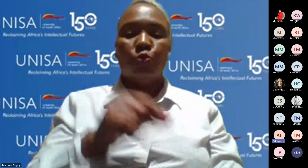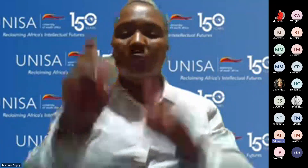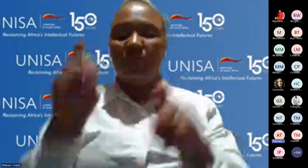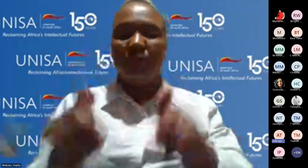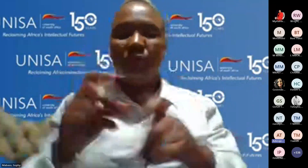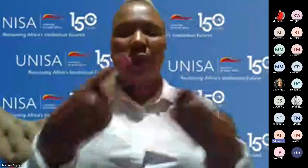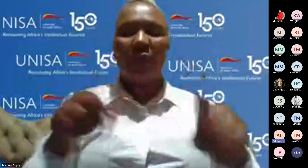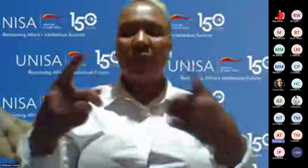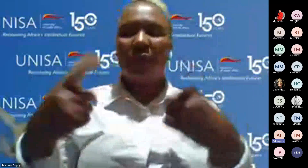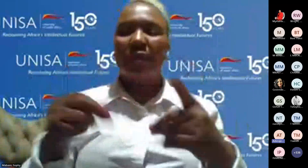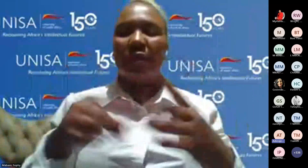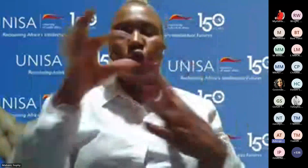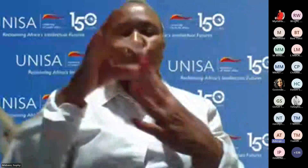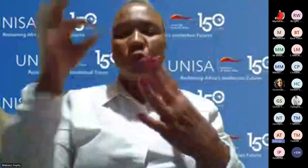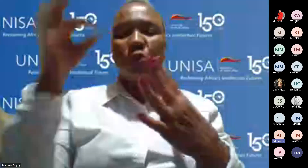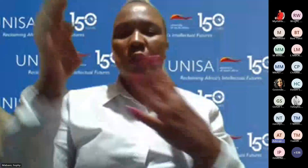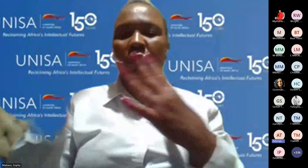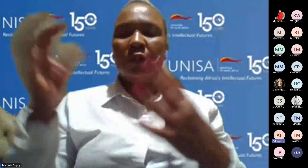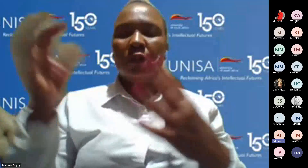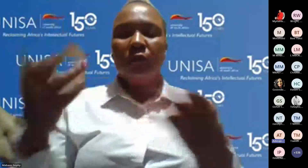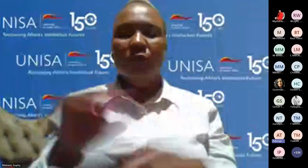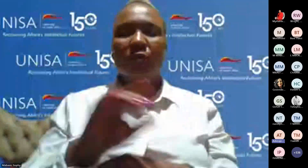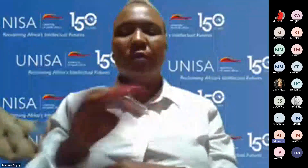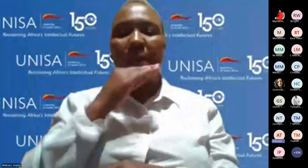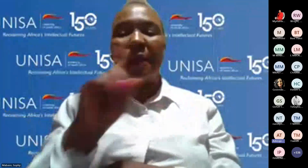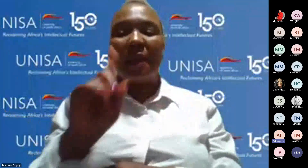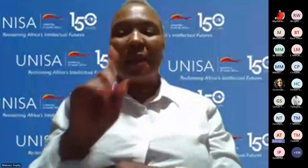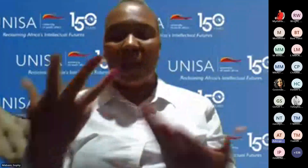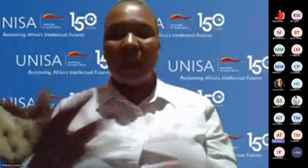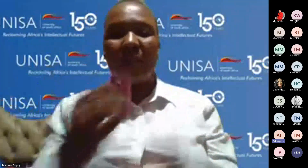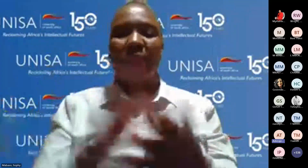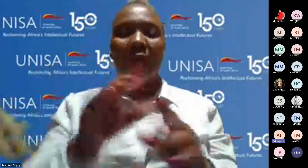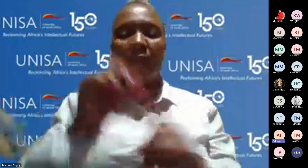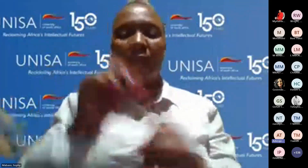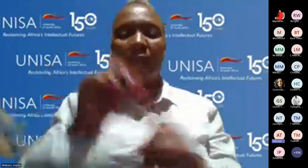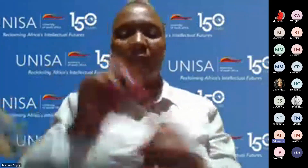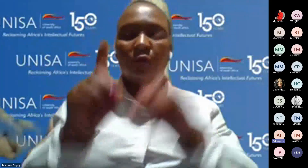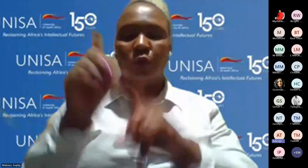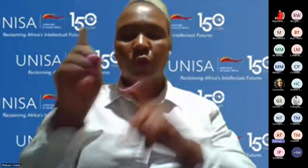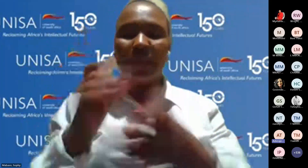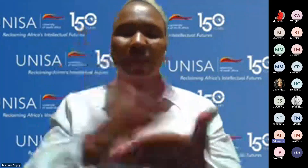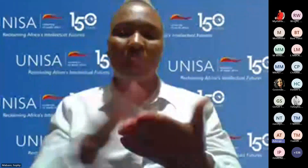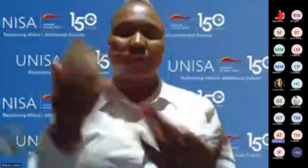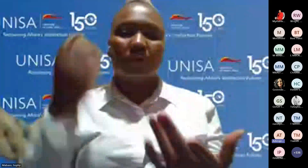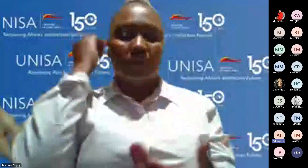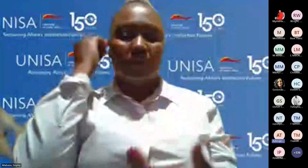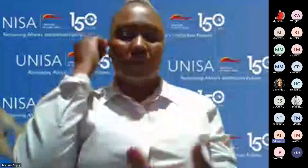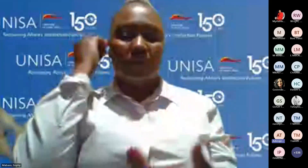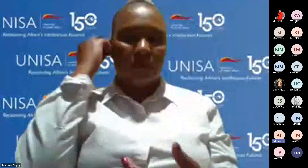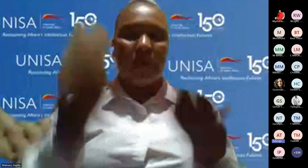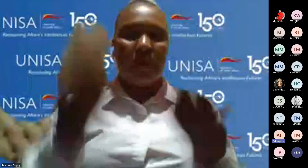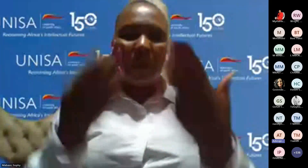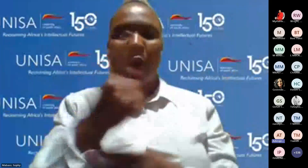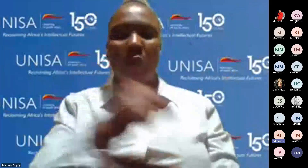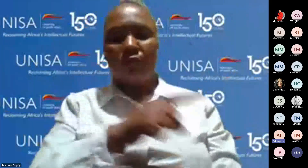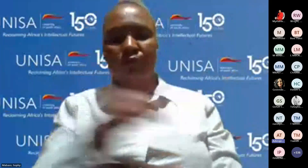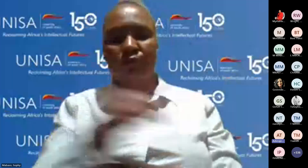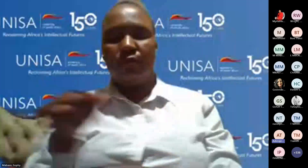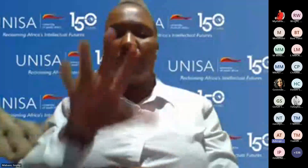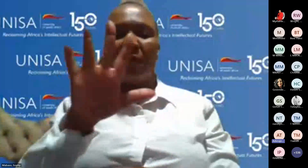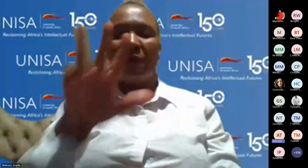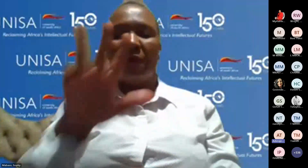different choice items. What I mean is, some of the questions, maybe 1 up to 5, the choice